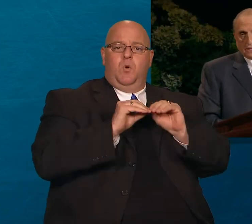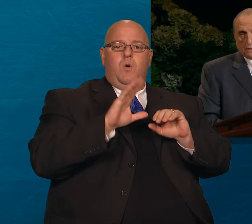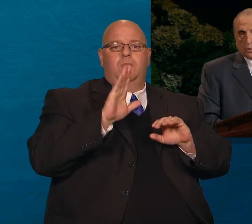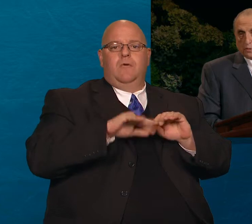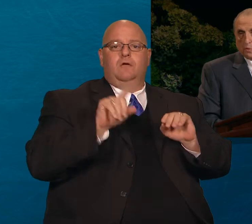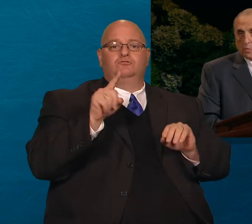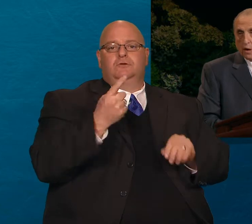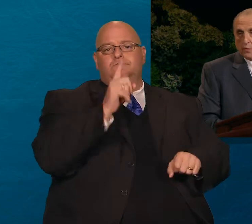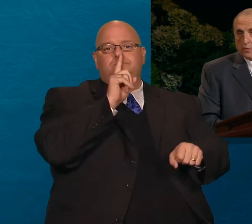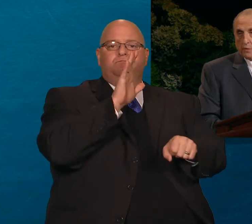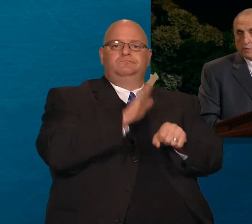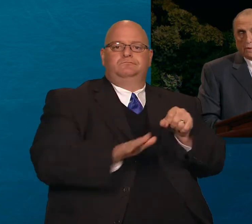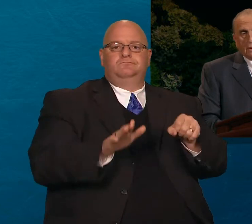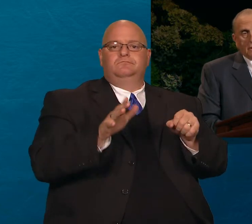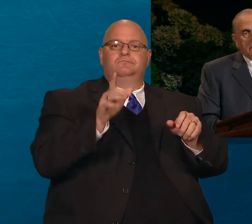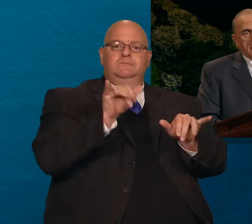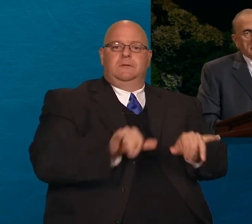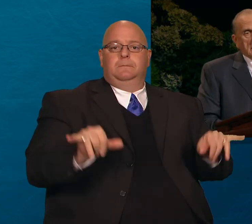mechanical visit once per month.